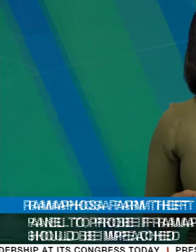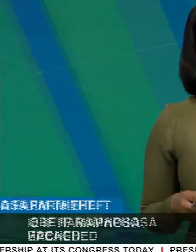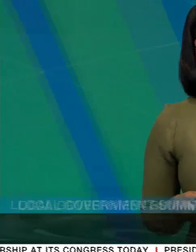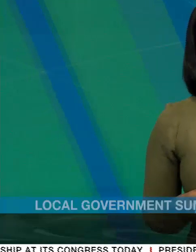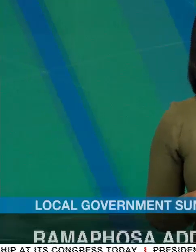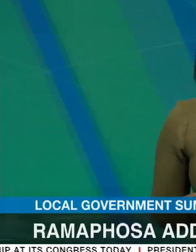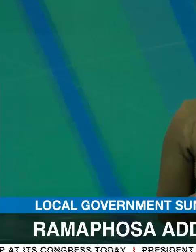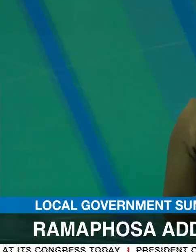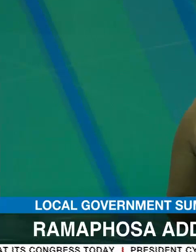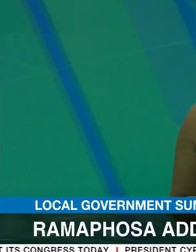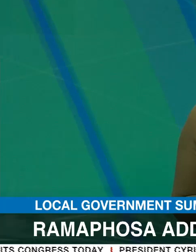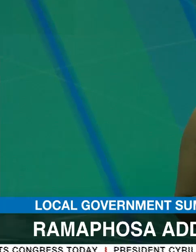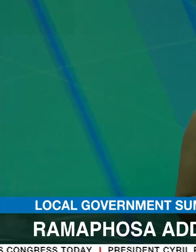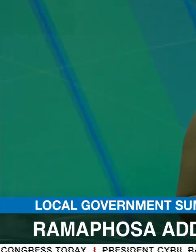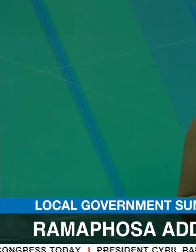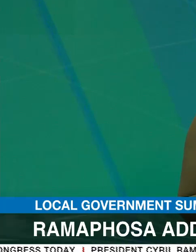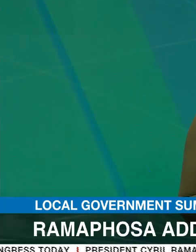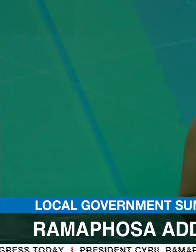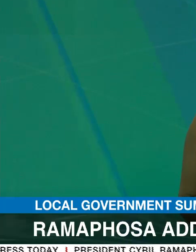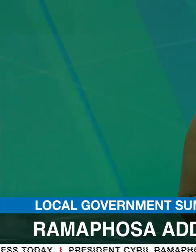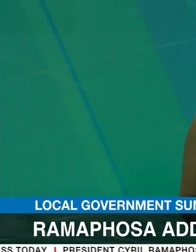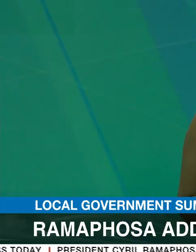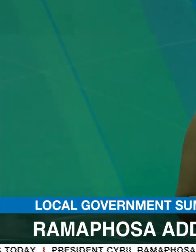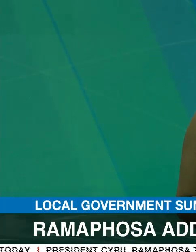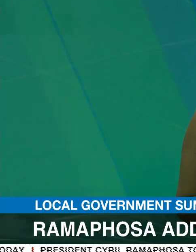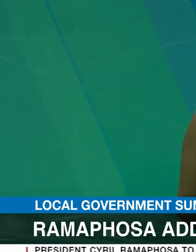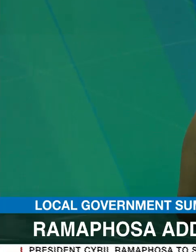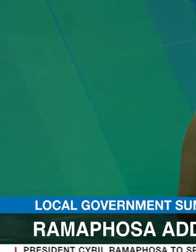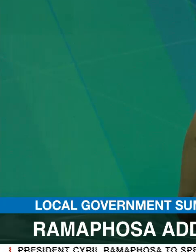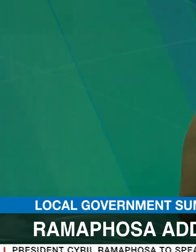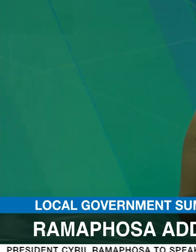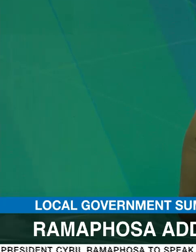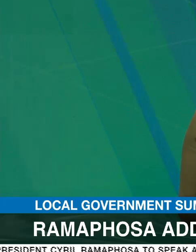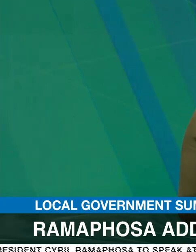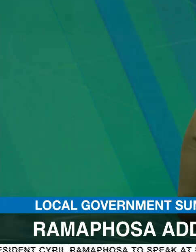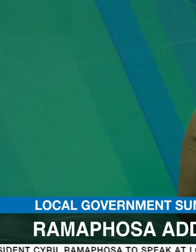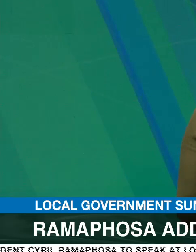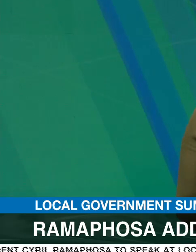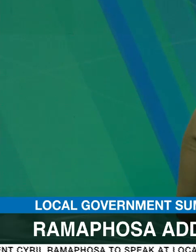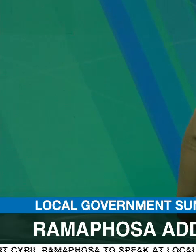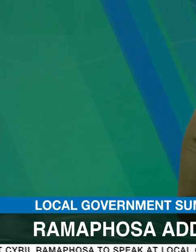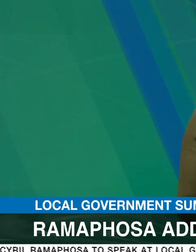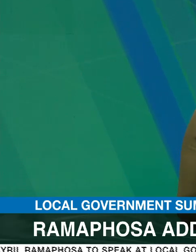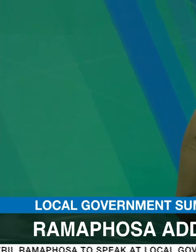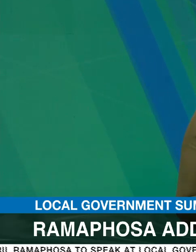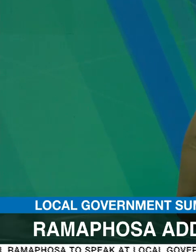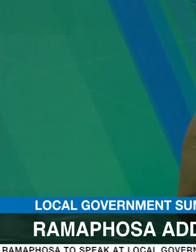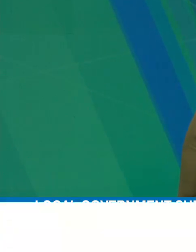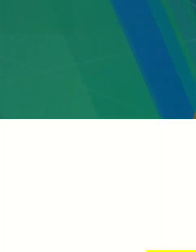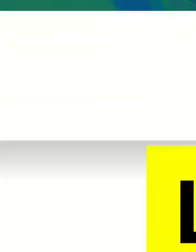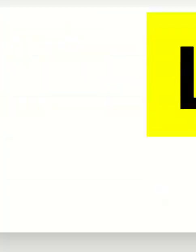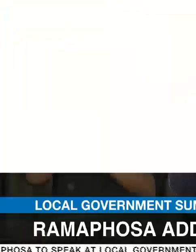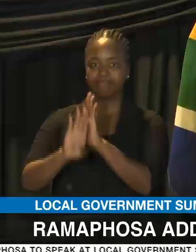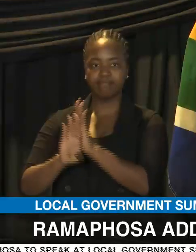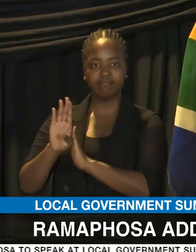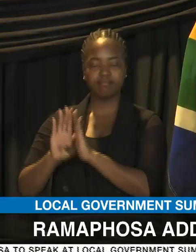Cyril Ramaphosa is expected to address delegates at the COGTA summit this morning, with a bleak picture being painted about the local government. The two-day